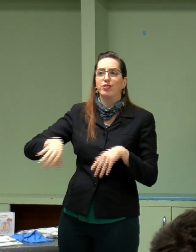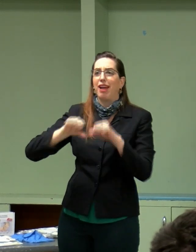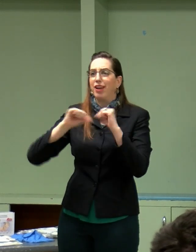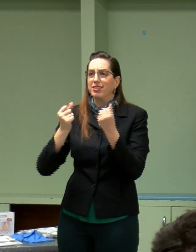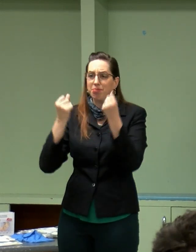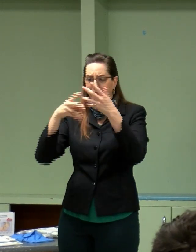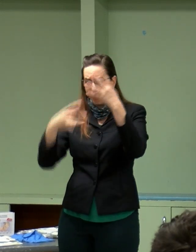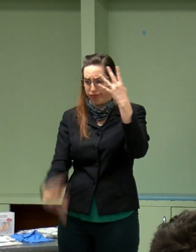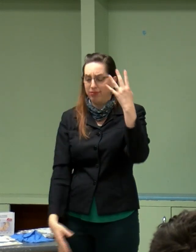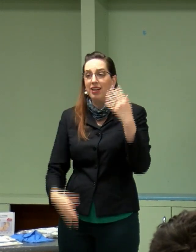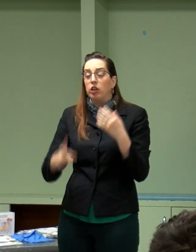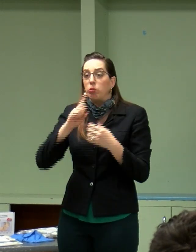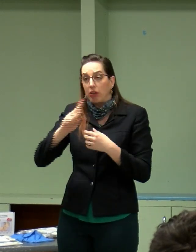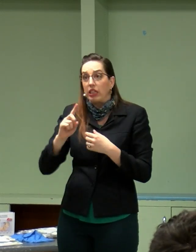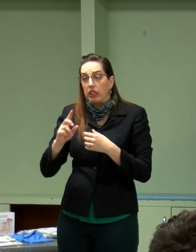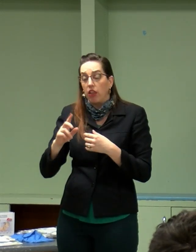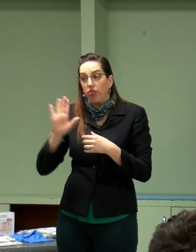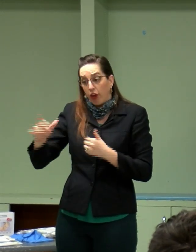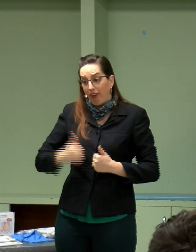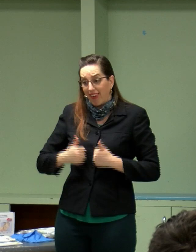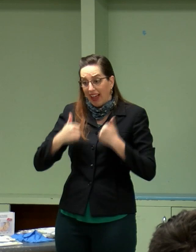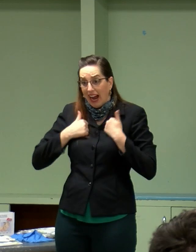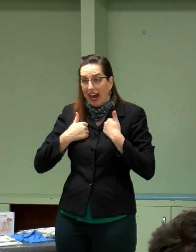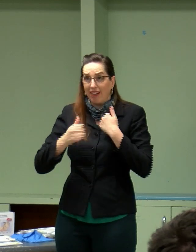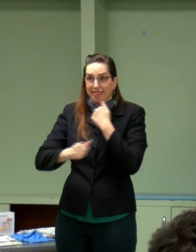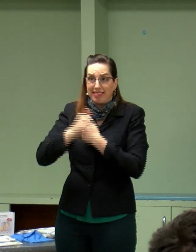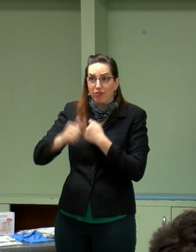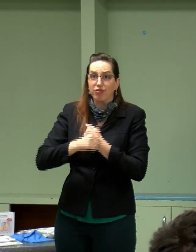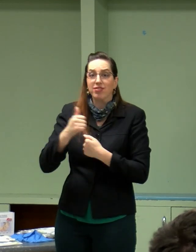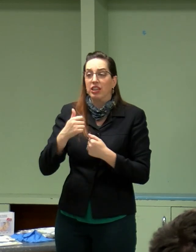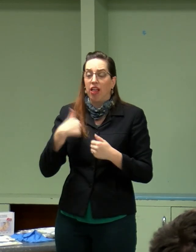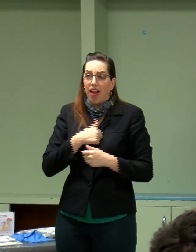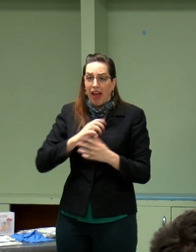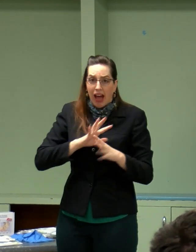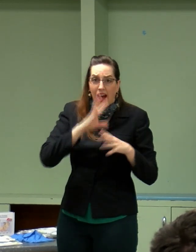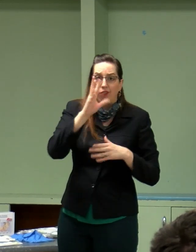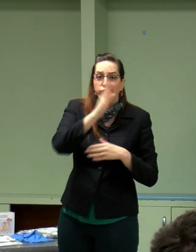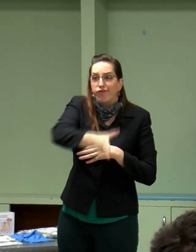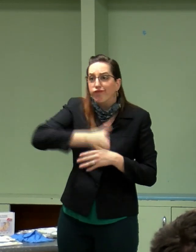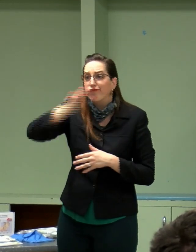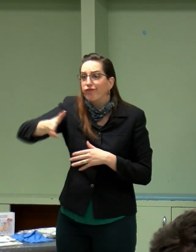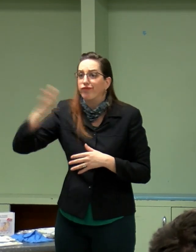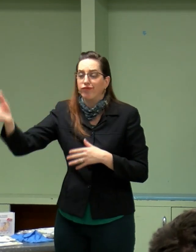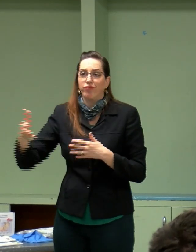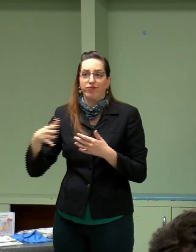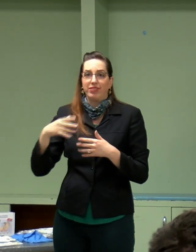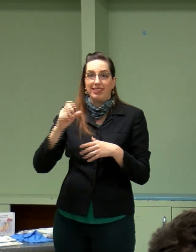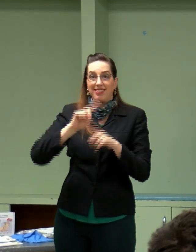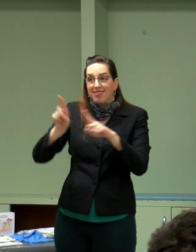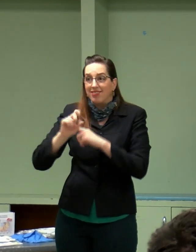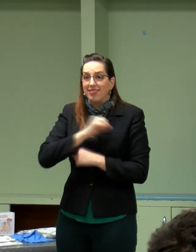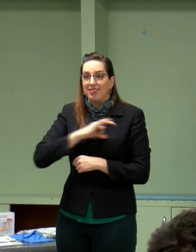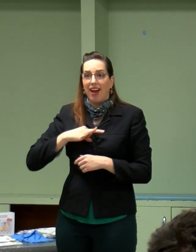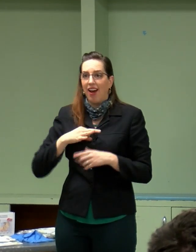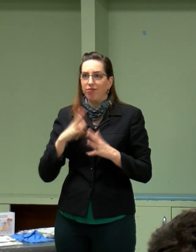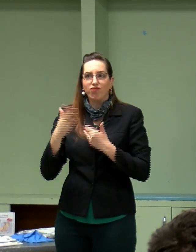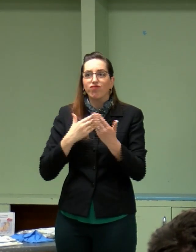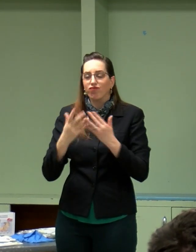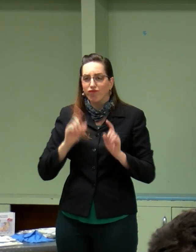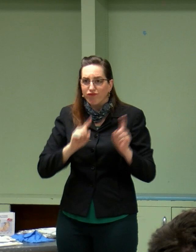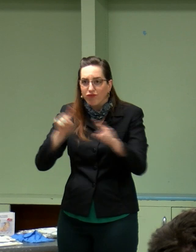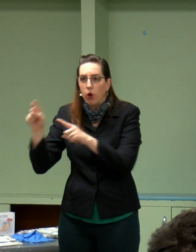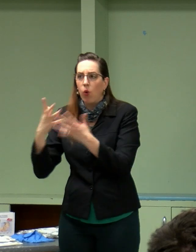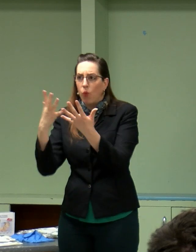lives, literally risking their lives, whether it's the medical team, the outreach teams, or the shelter staff, to make sure that all Houstonians